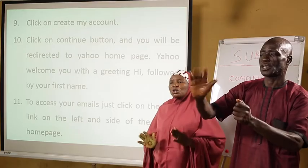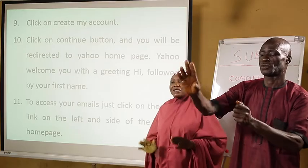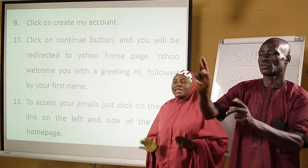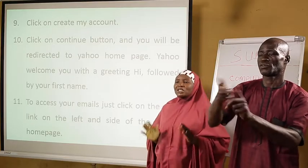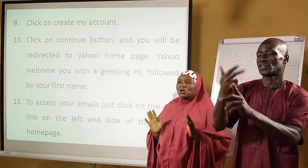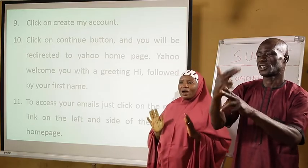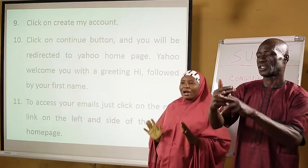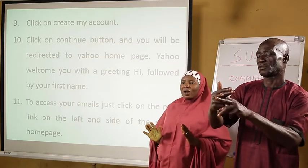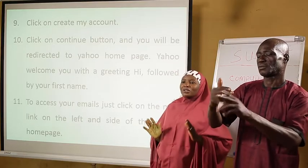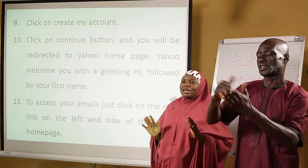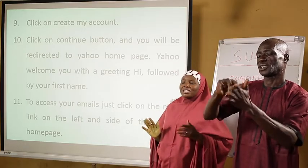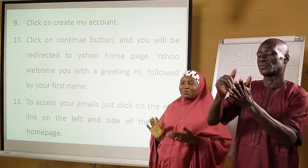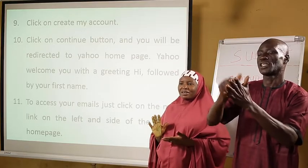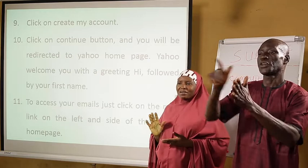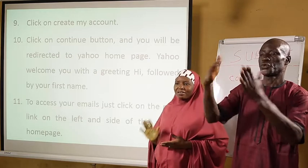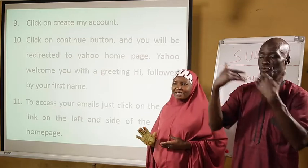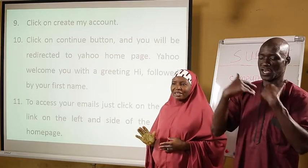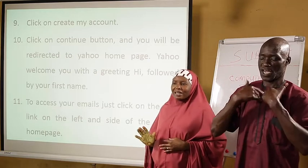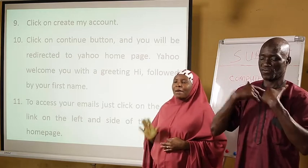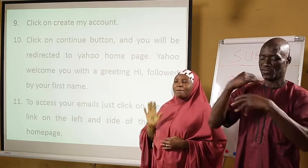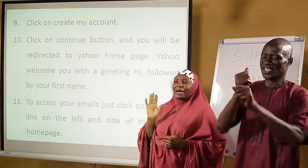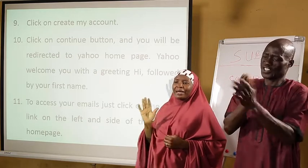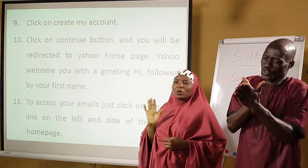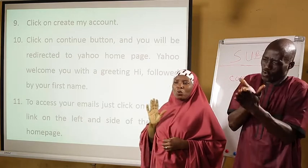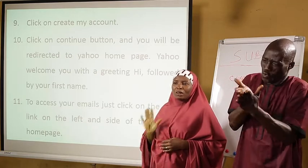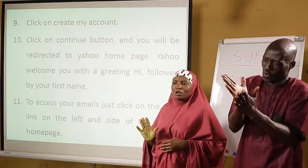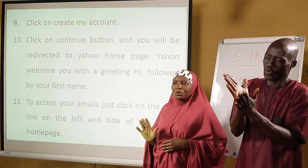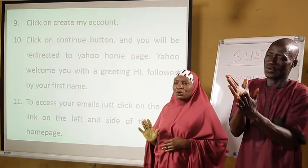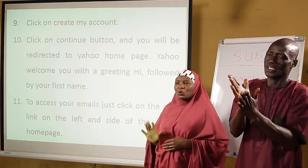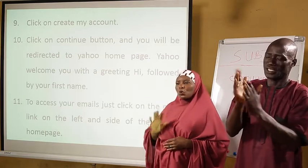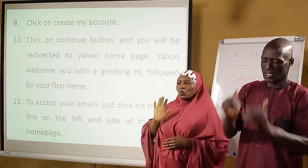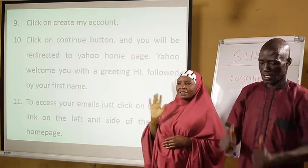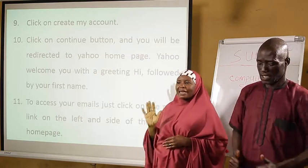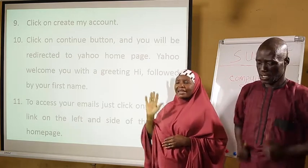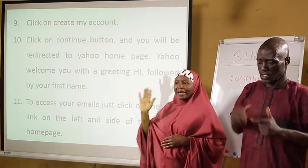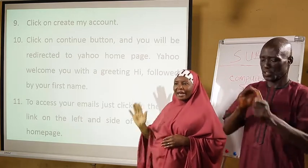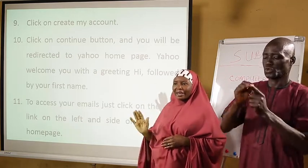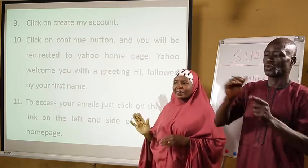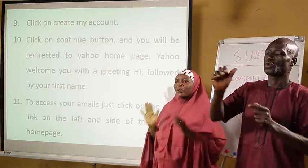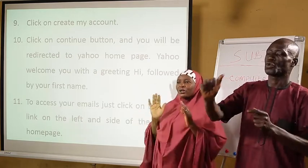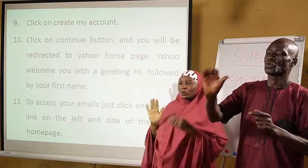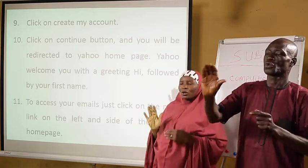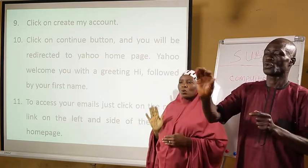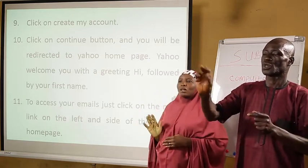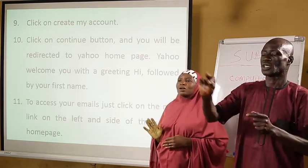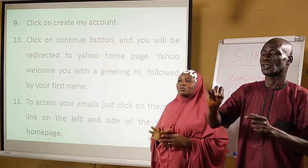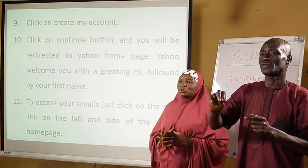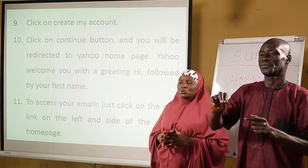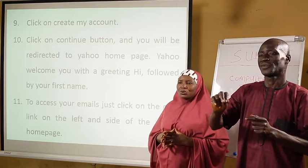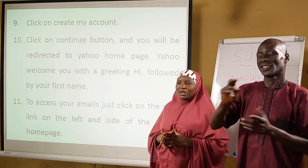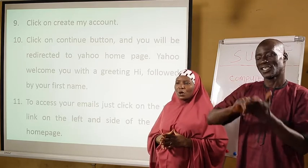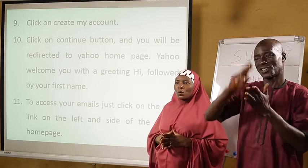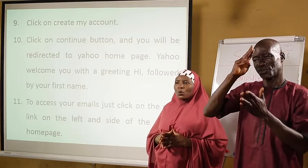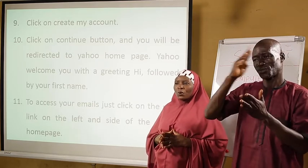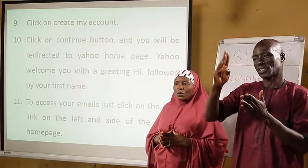This shows that your account has been created by welcoming you, saying, hi, you are welcome